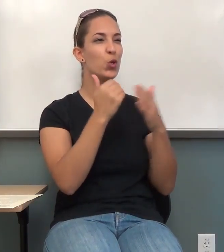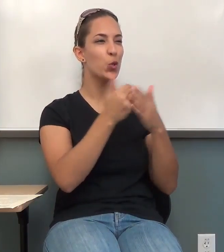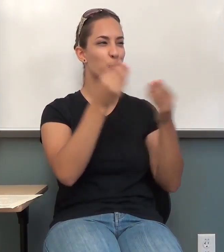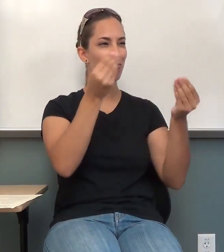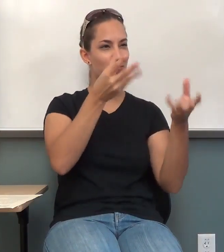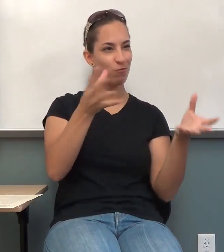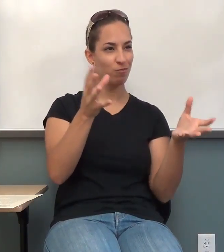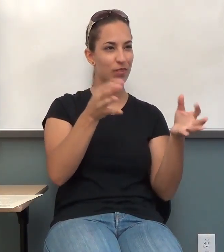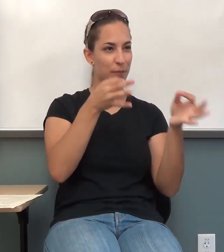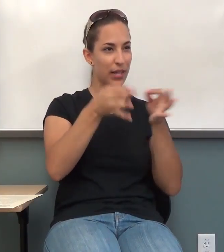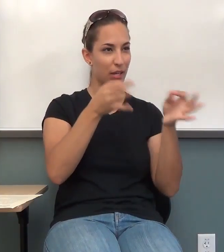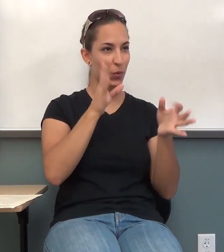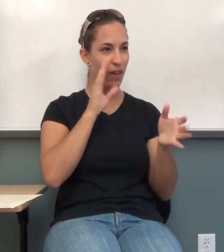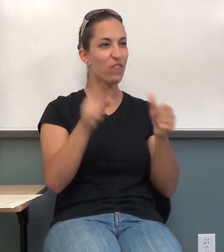you guys. First time you're hearing this in class.